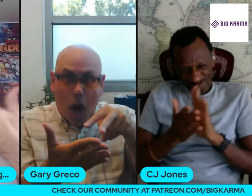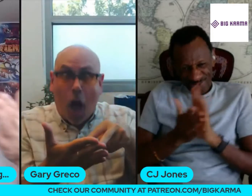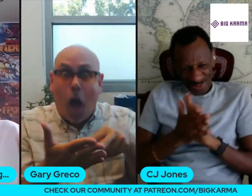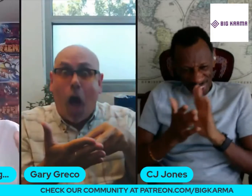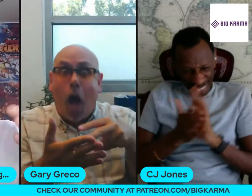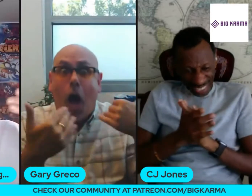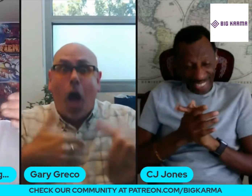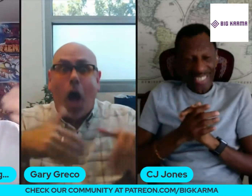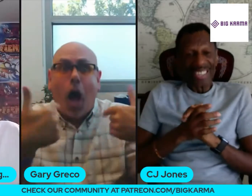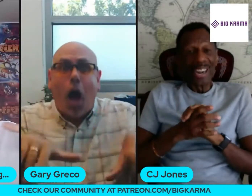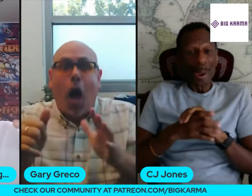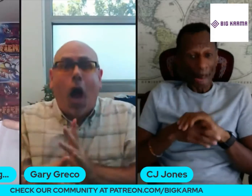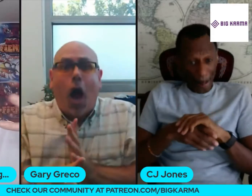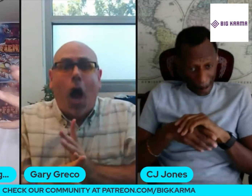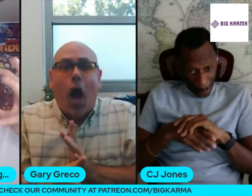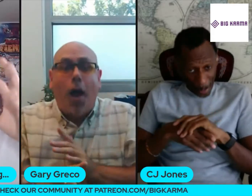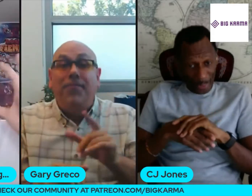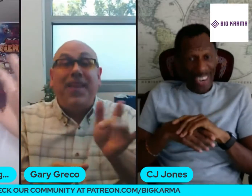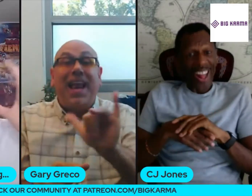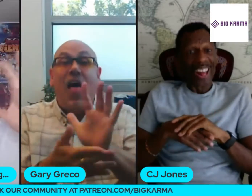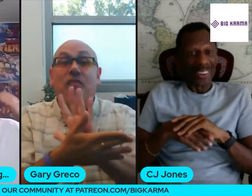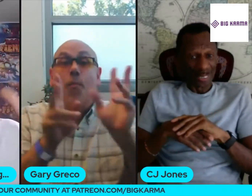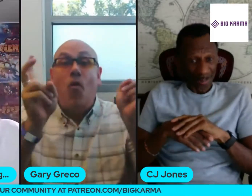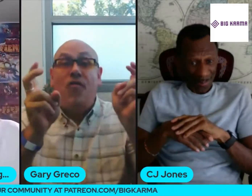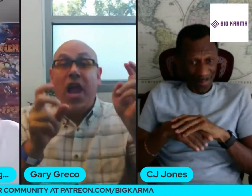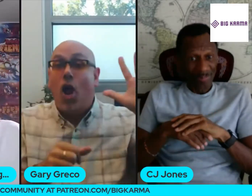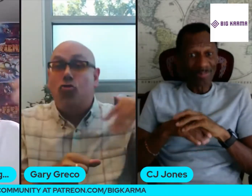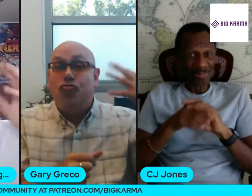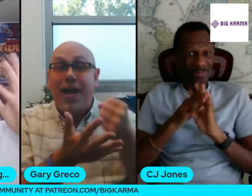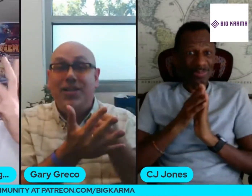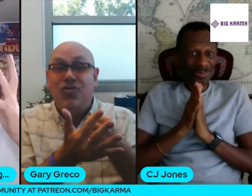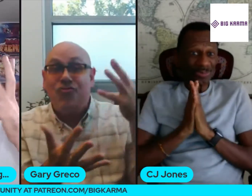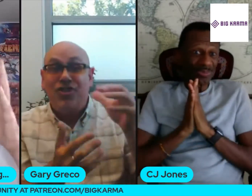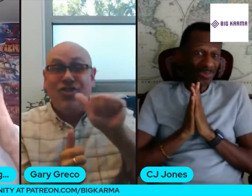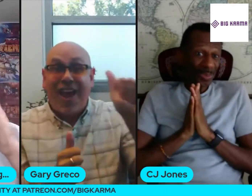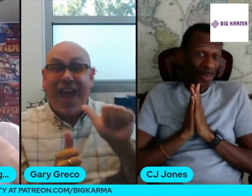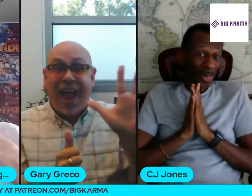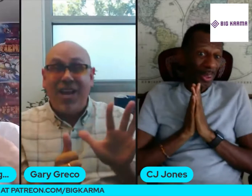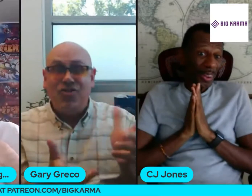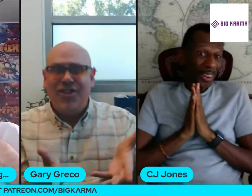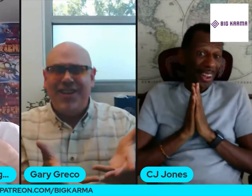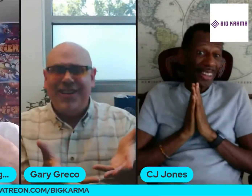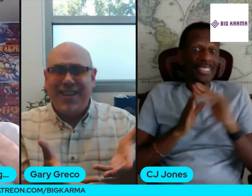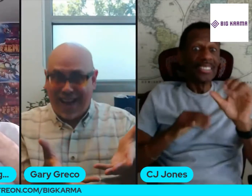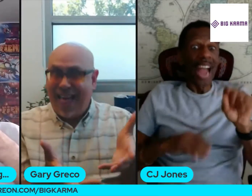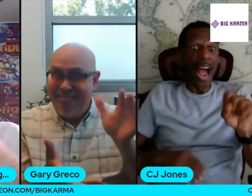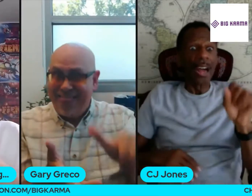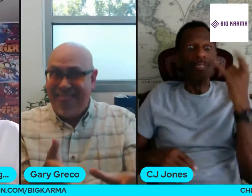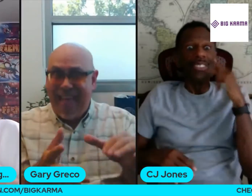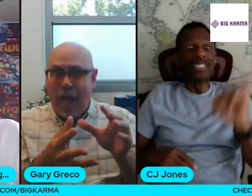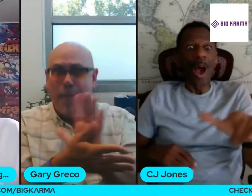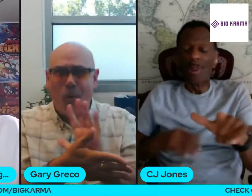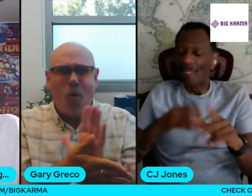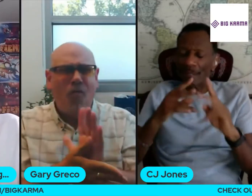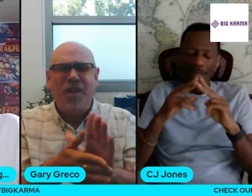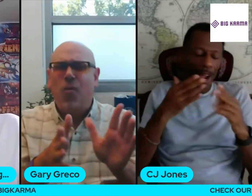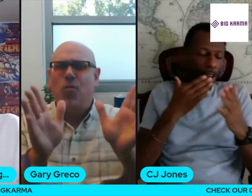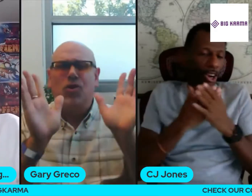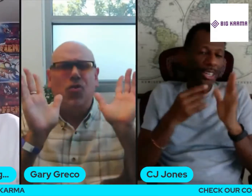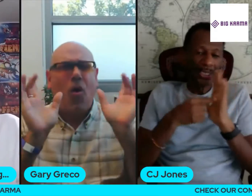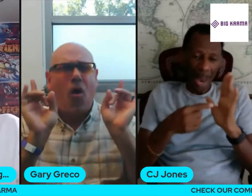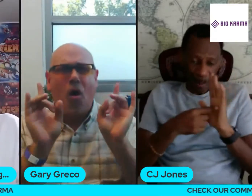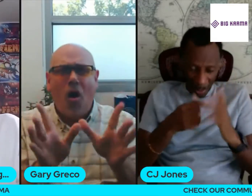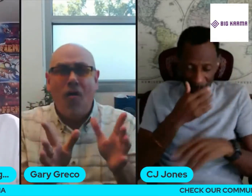Like Crazy Rich Asians was so questioned, will it find its audience? Well, not only did